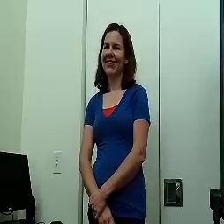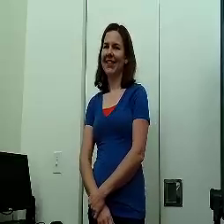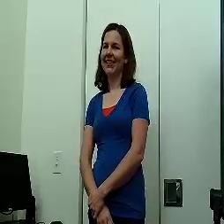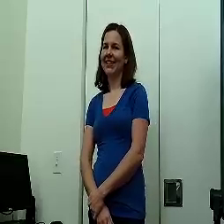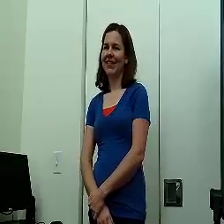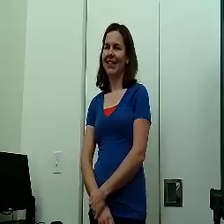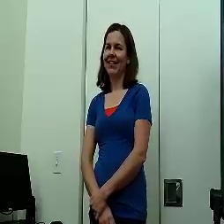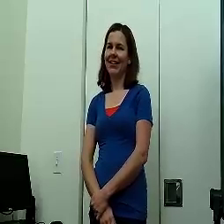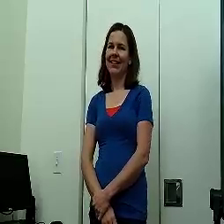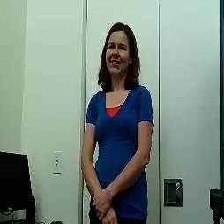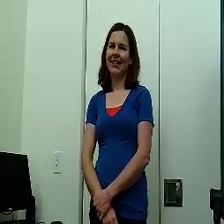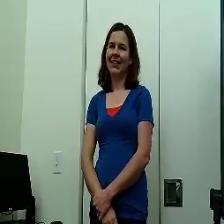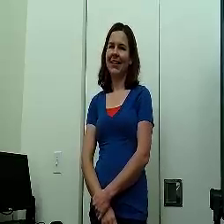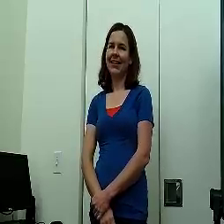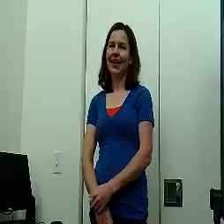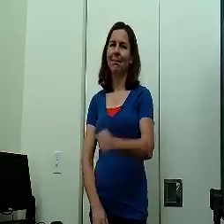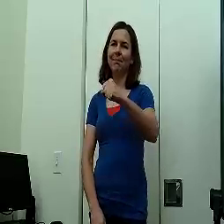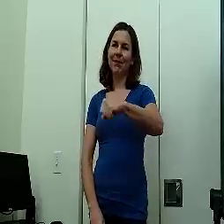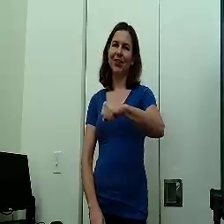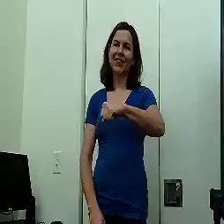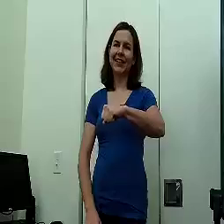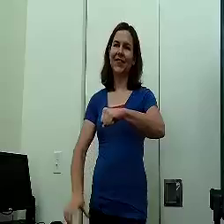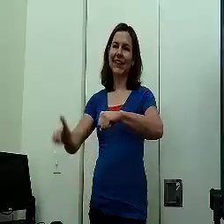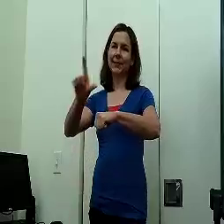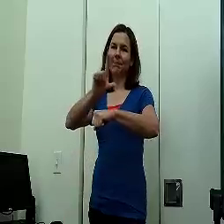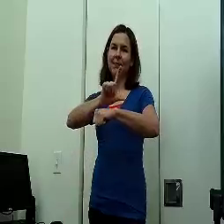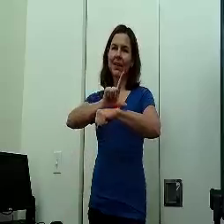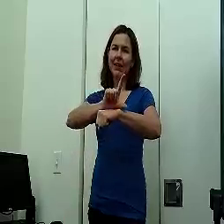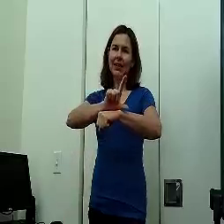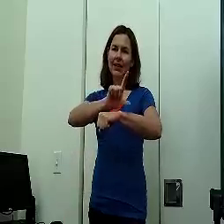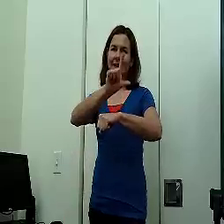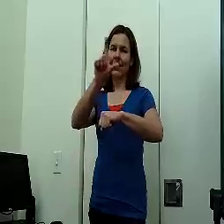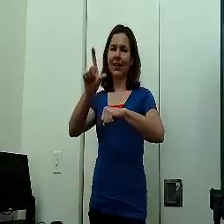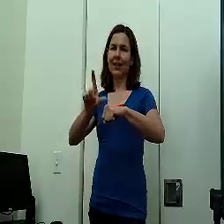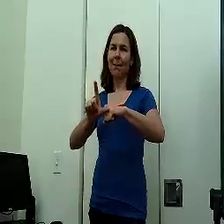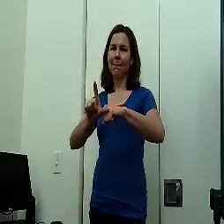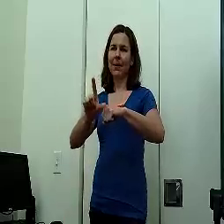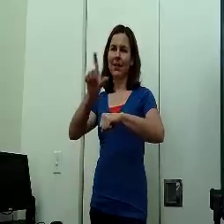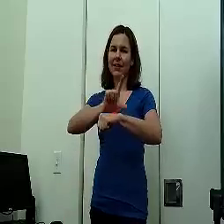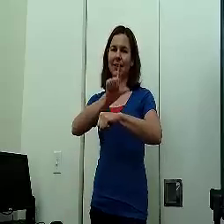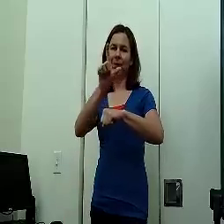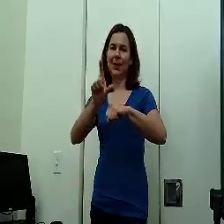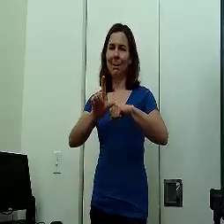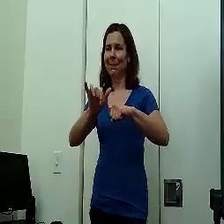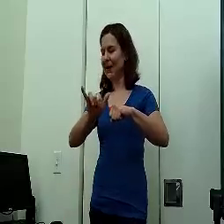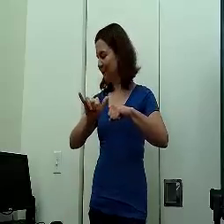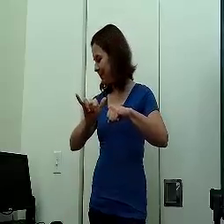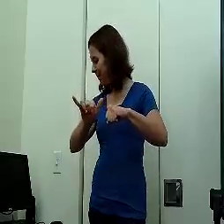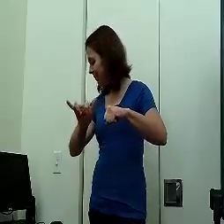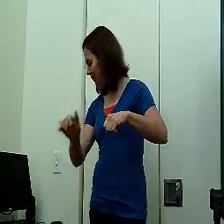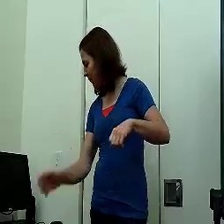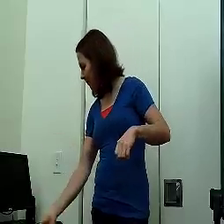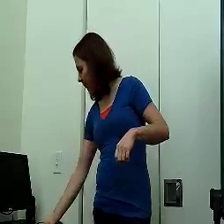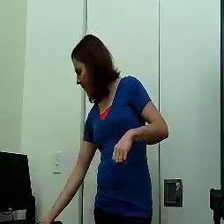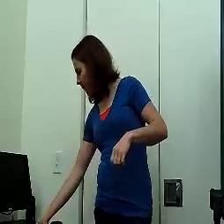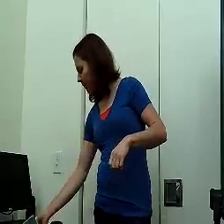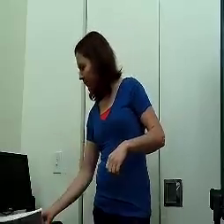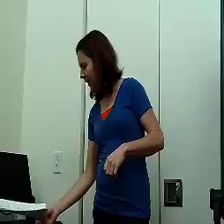the L that draws the bump. Yep, but your left hand's a fist. Lump, so lumpy. Lumpy.